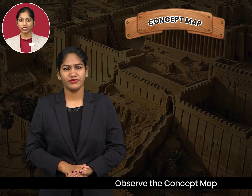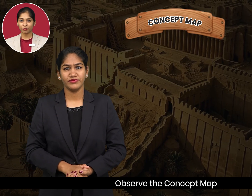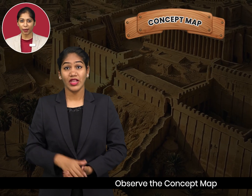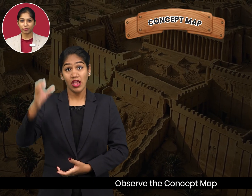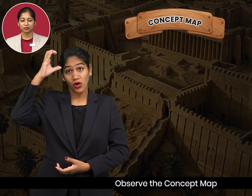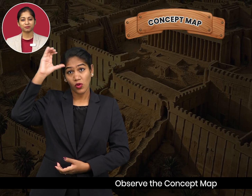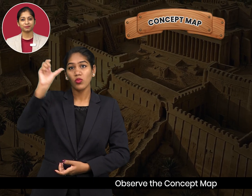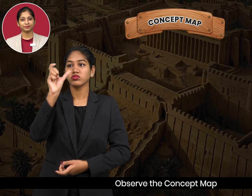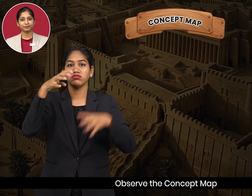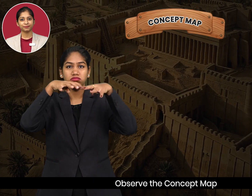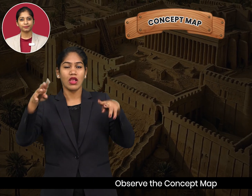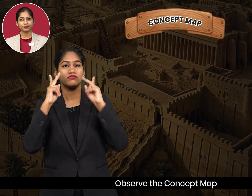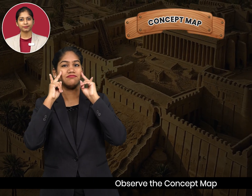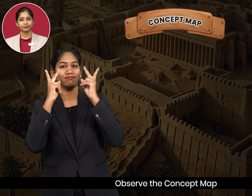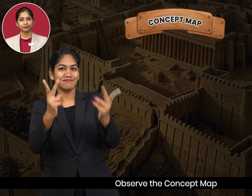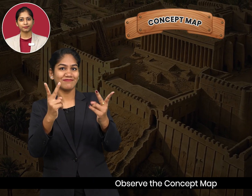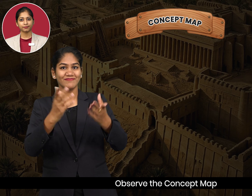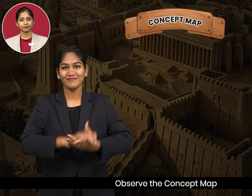Observe the concept map.